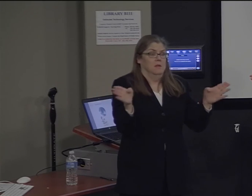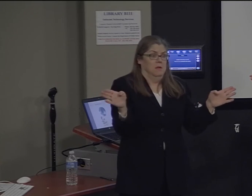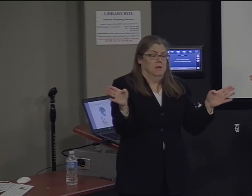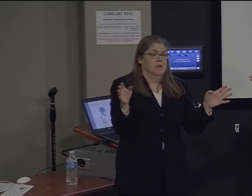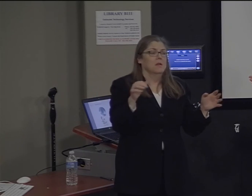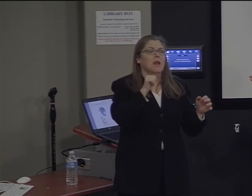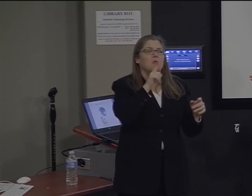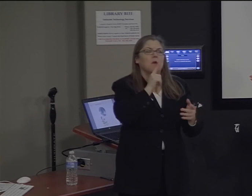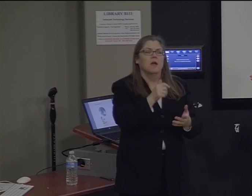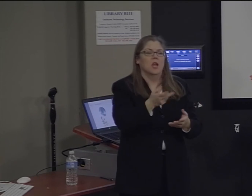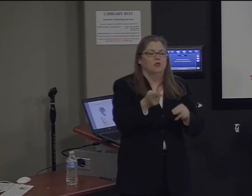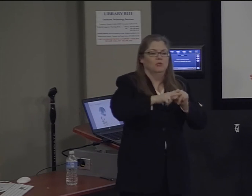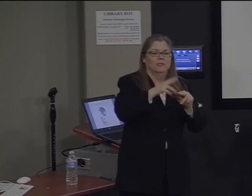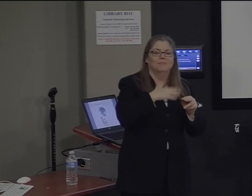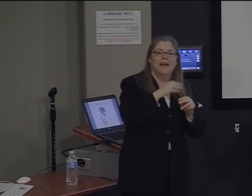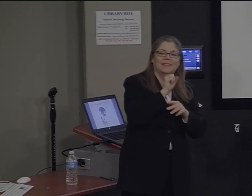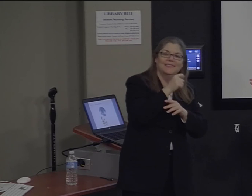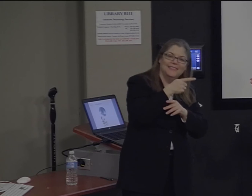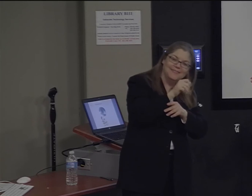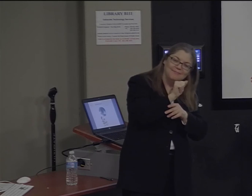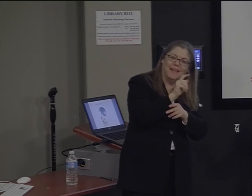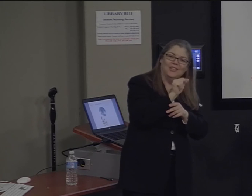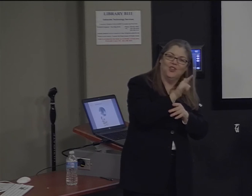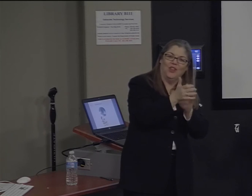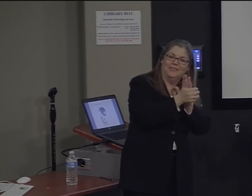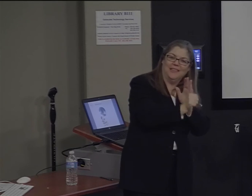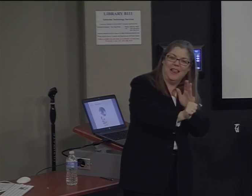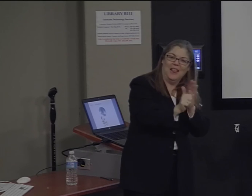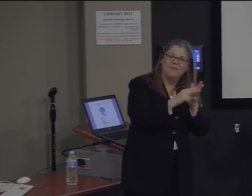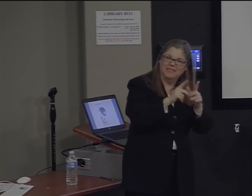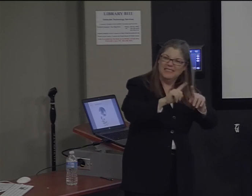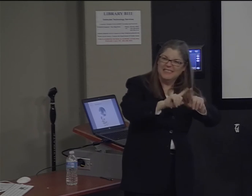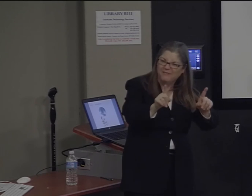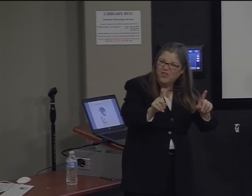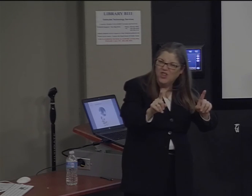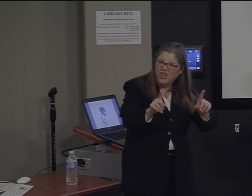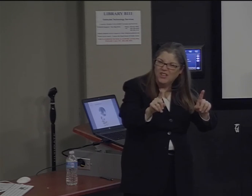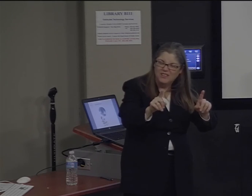necessarily increase your spatial skill, and that suggests to me that they're different. Interesting, okay.